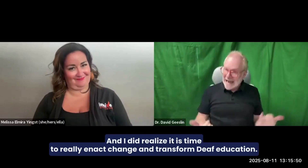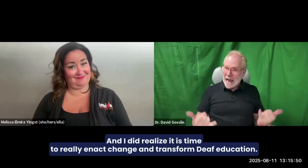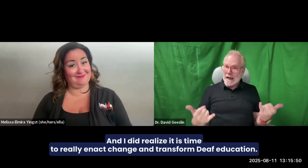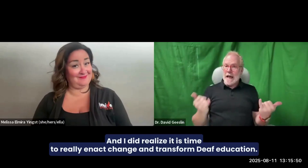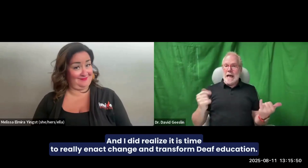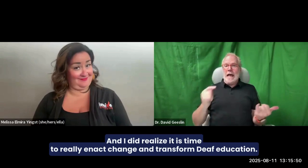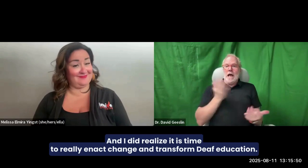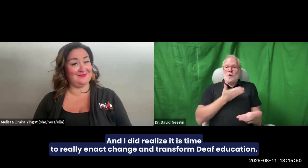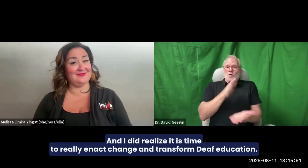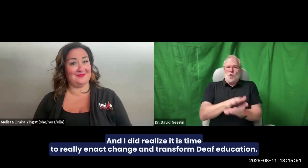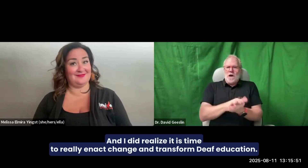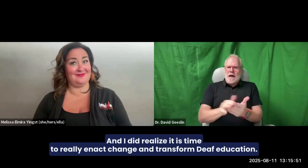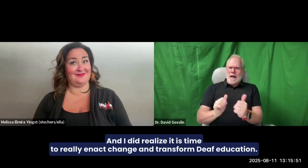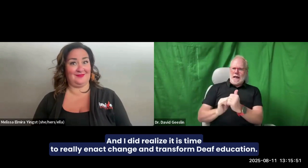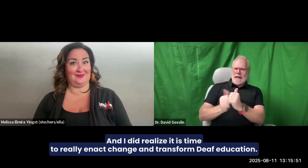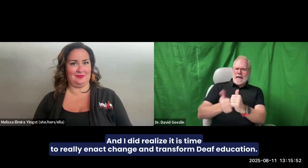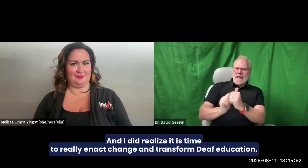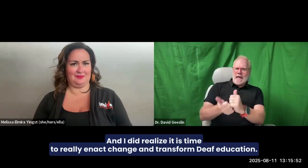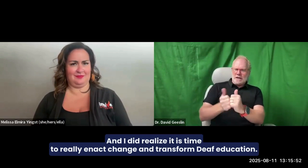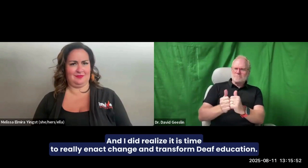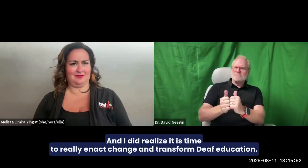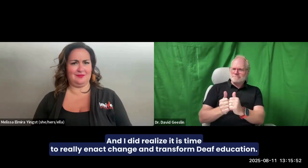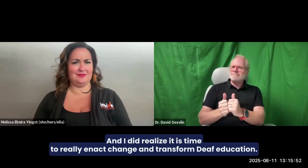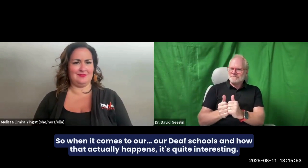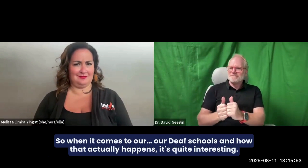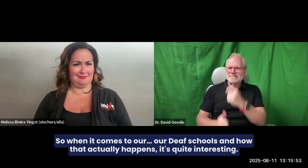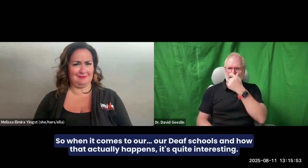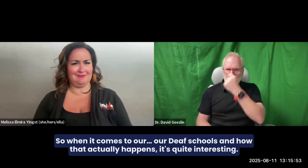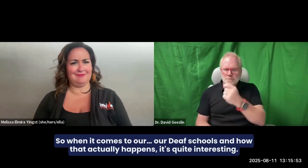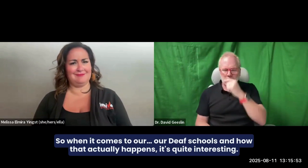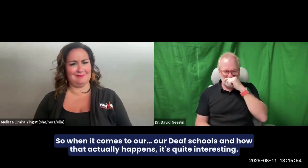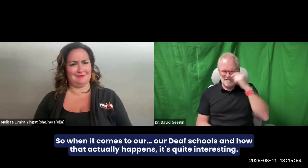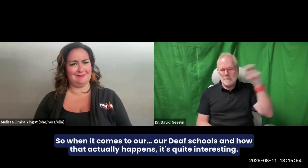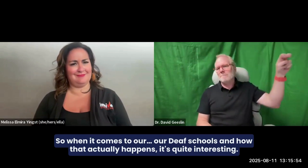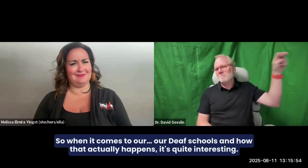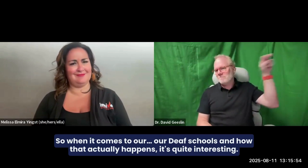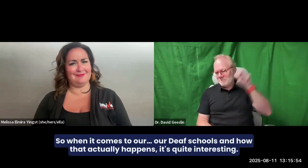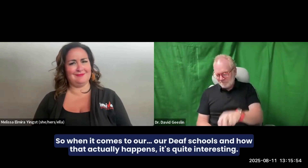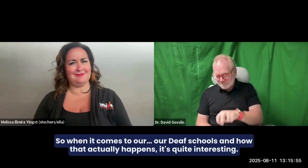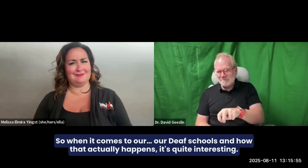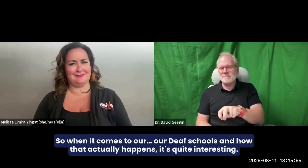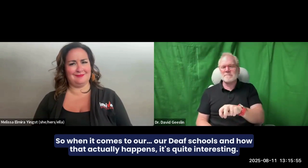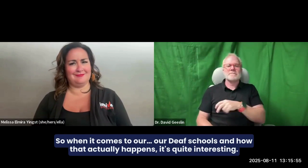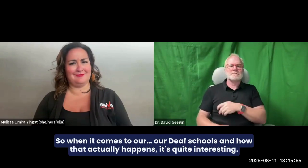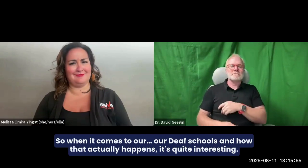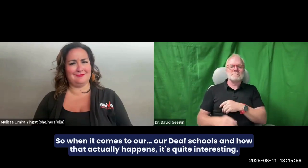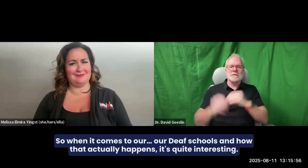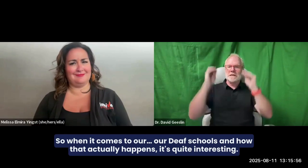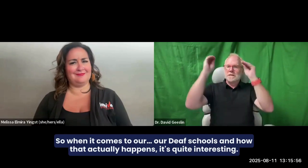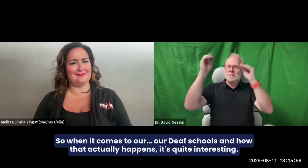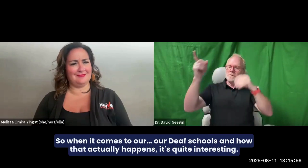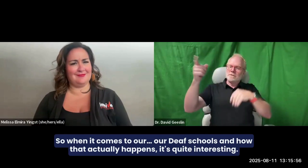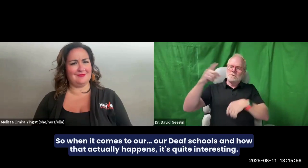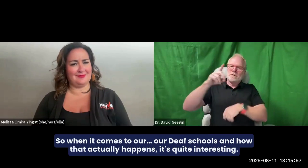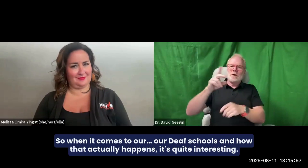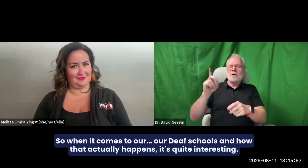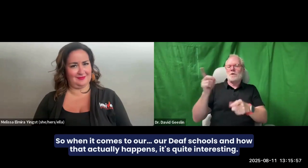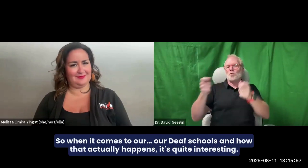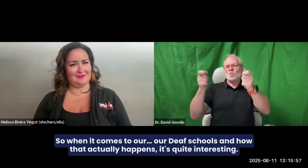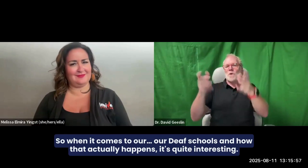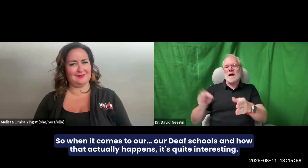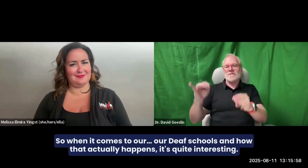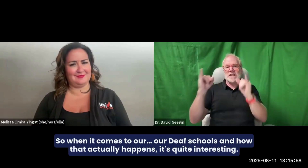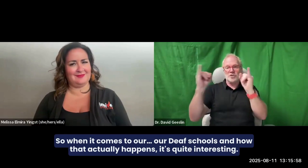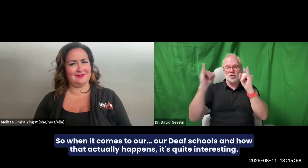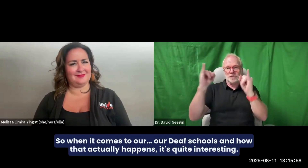and transform deaf education. So when it comes to our deaf schools and how that actually happens, it's quite